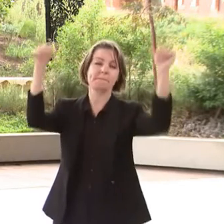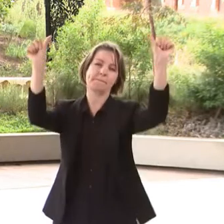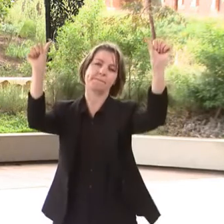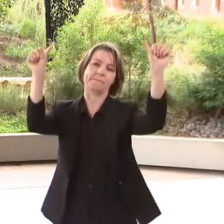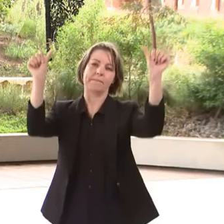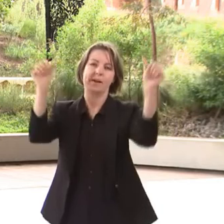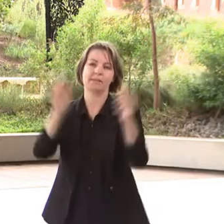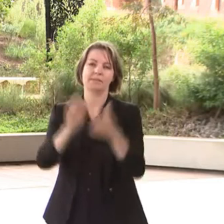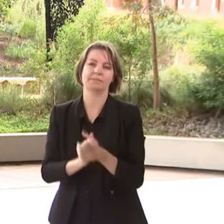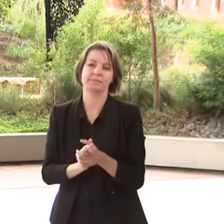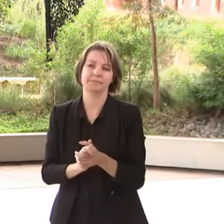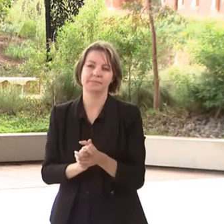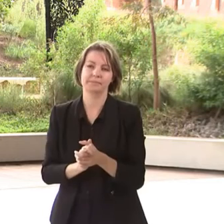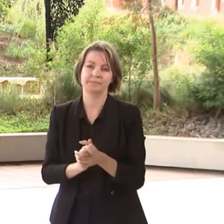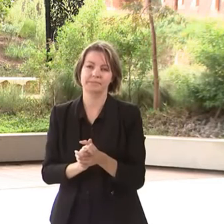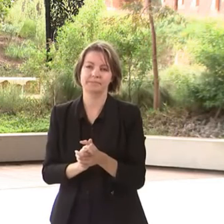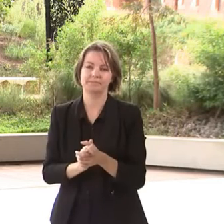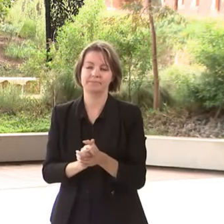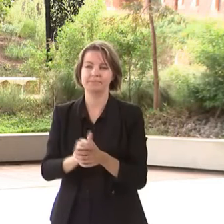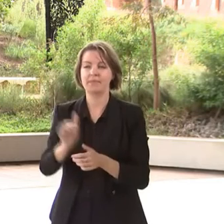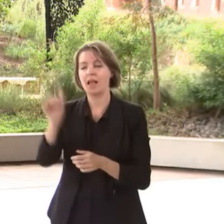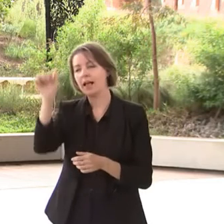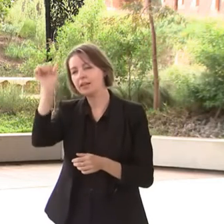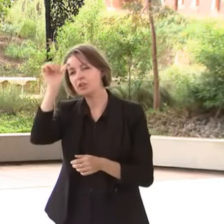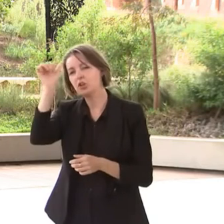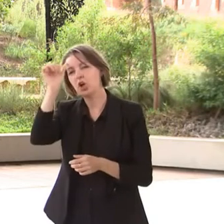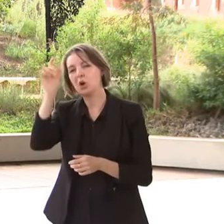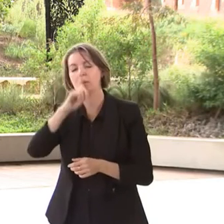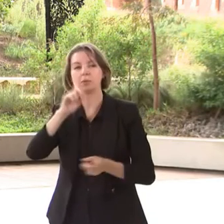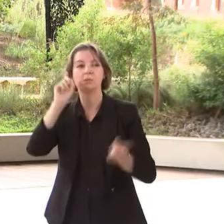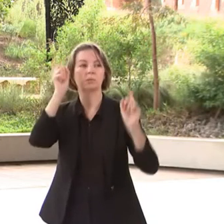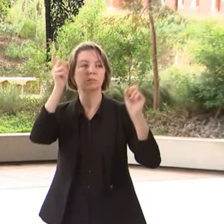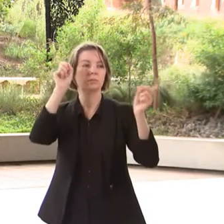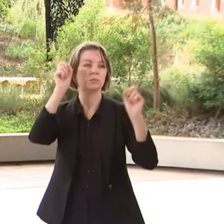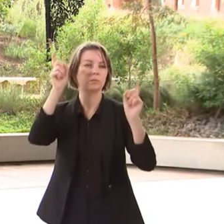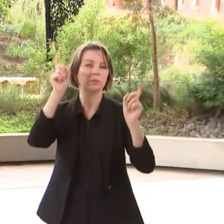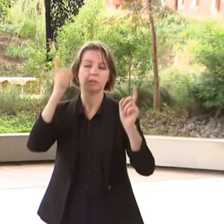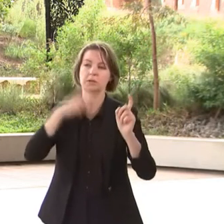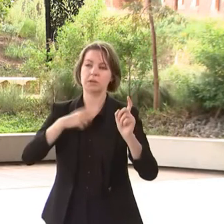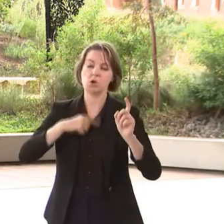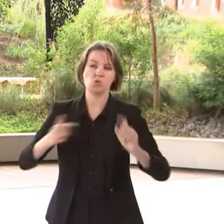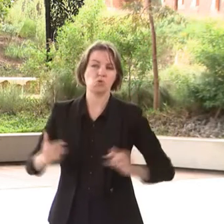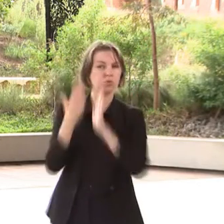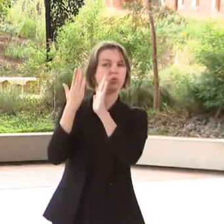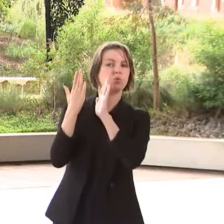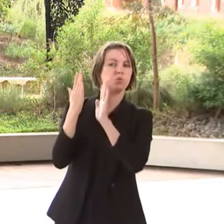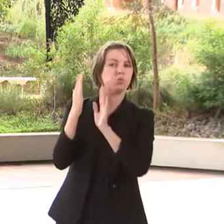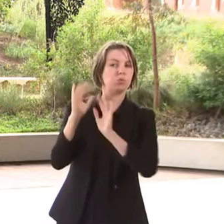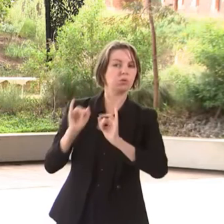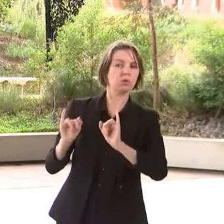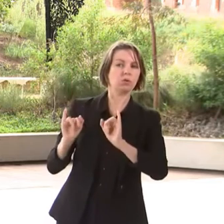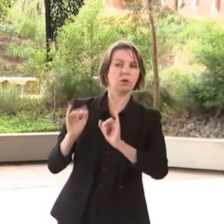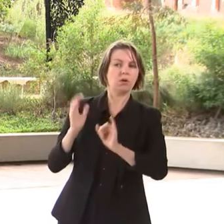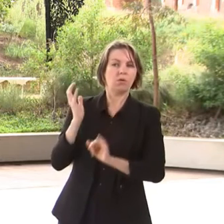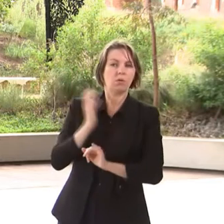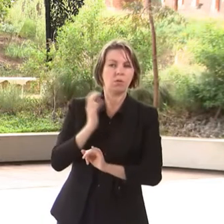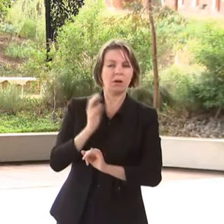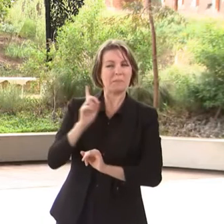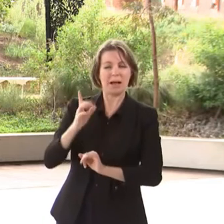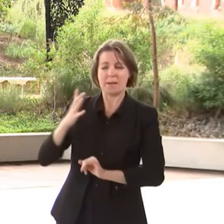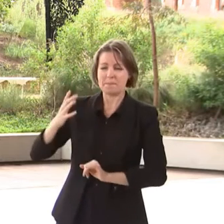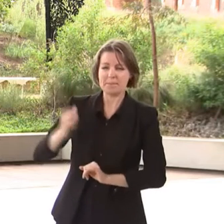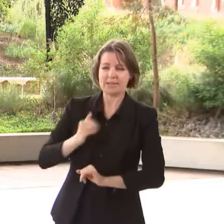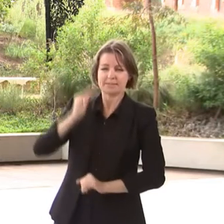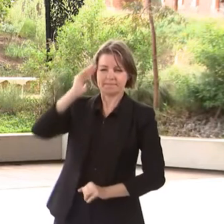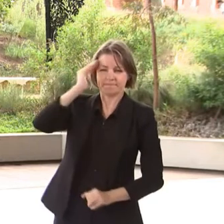people, the media, can be concerned at the height of the challenge. But this is a challenge that we must